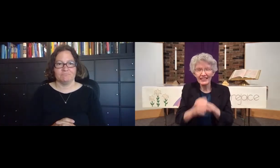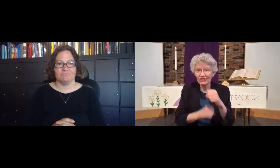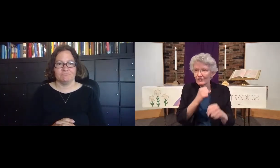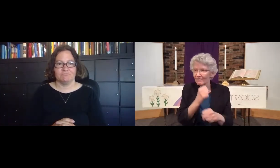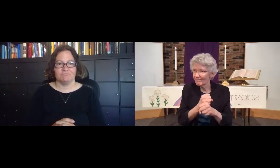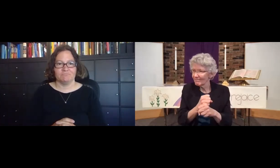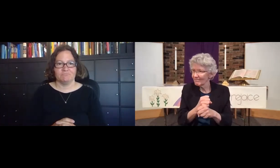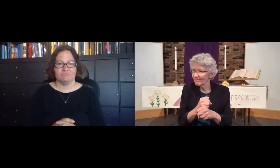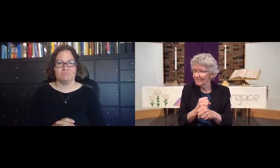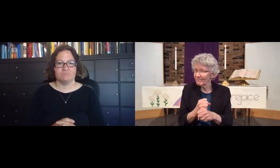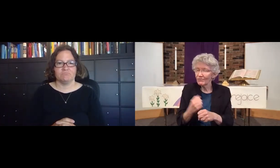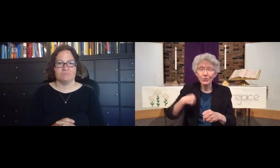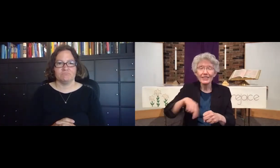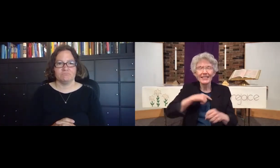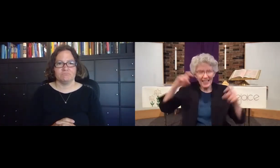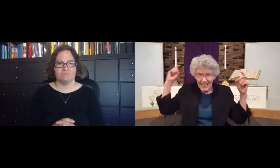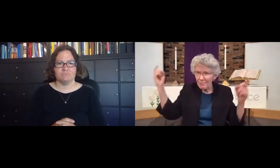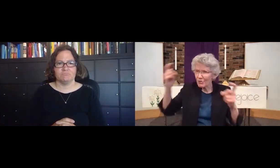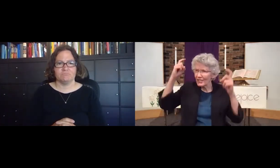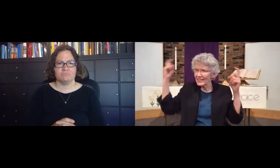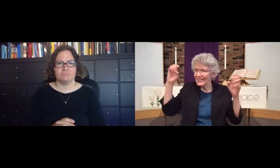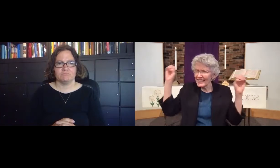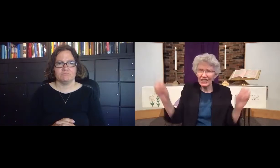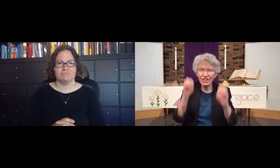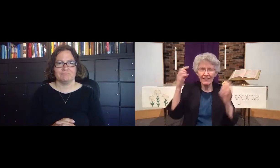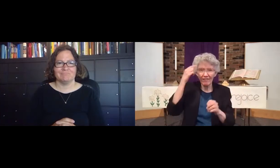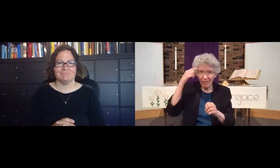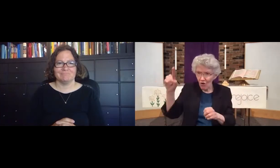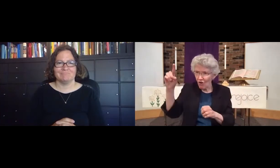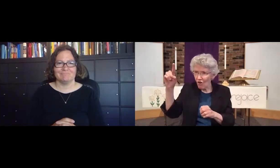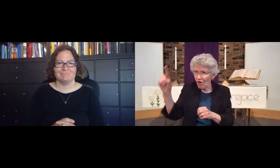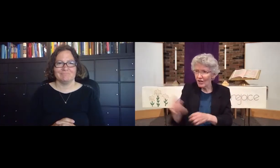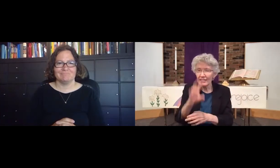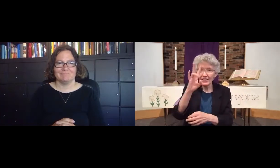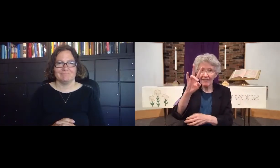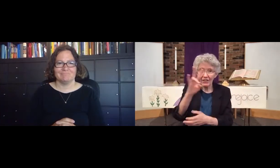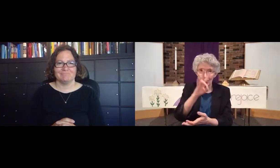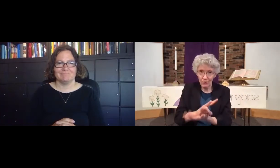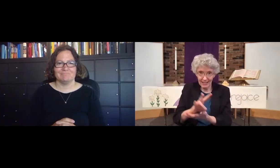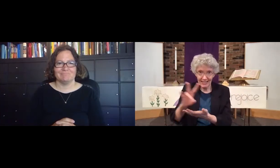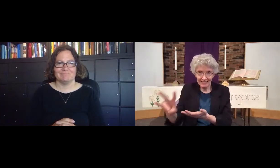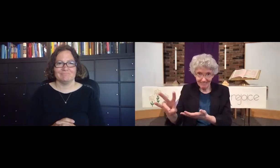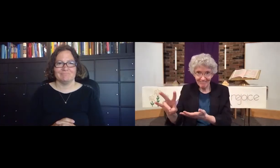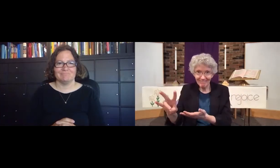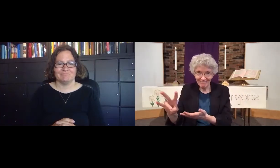In our church year, we celebrate Easter for 7 weeks.